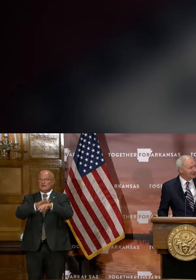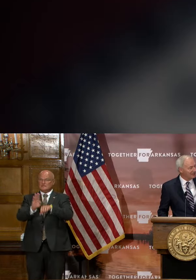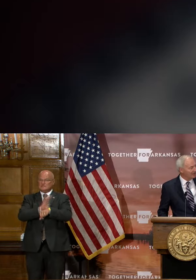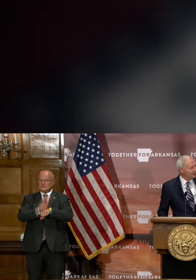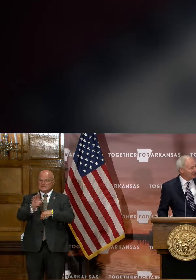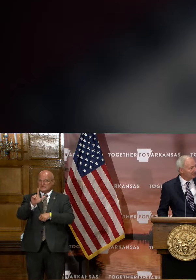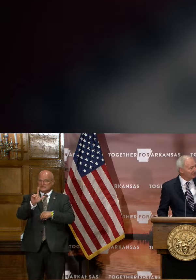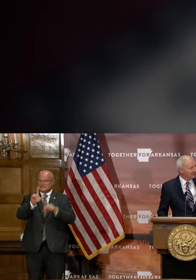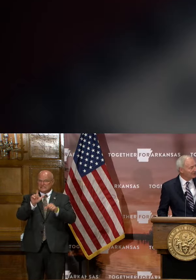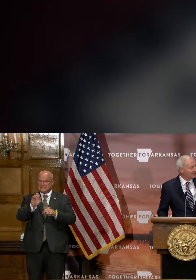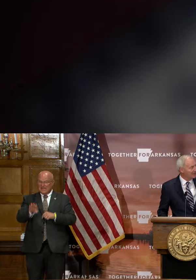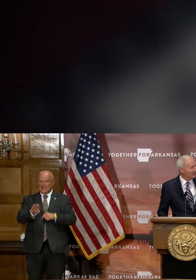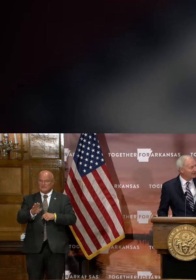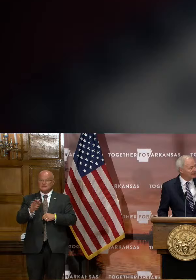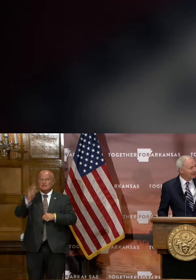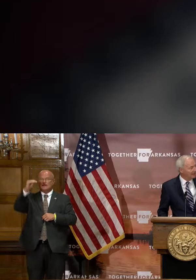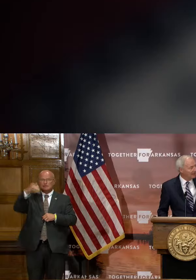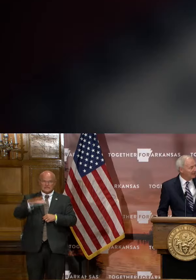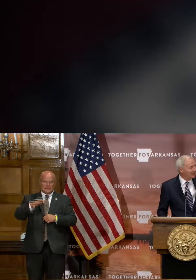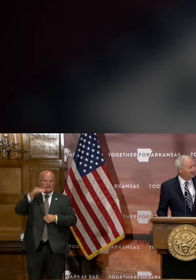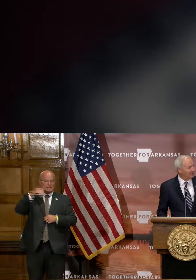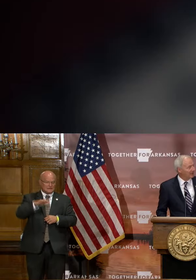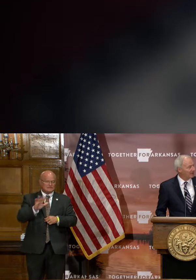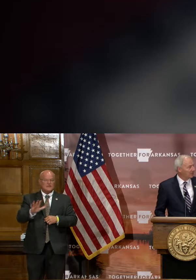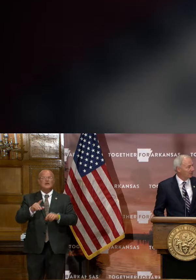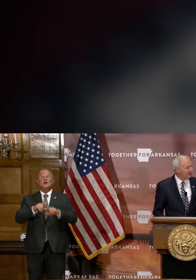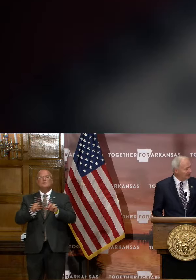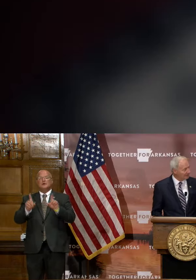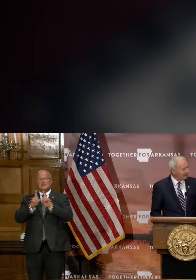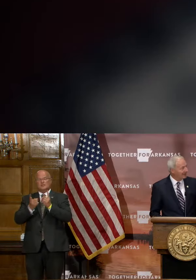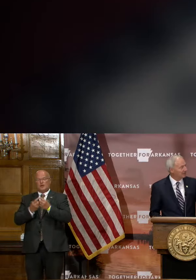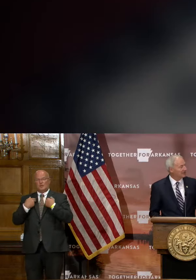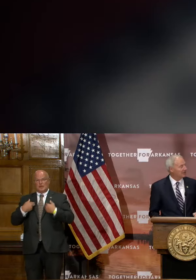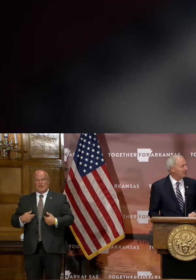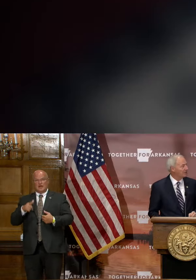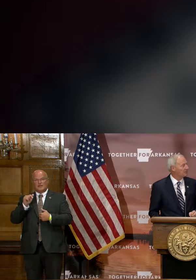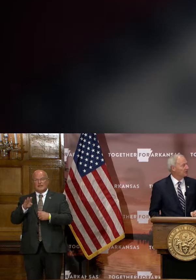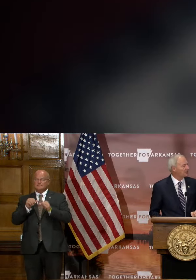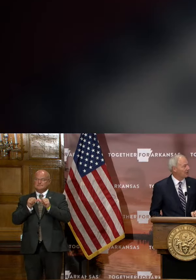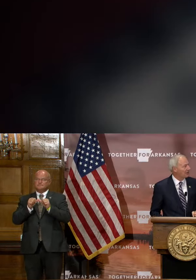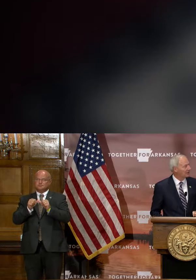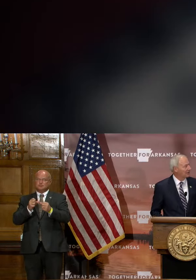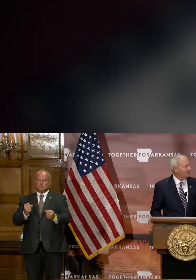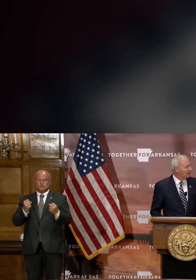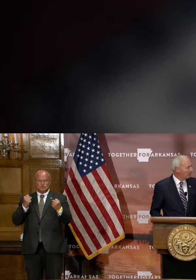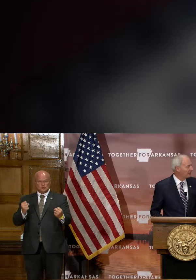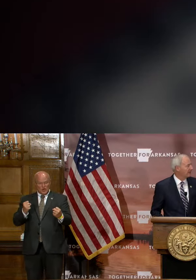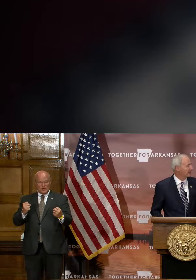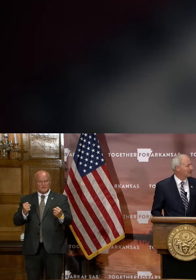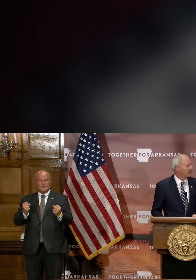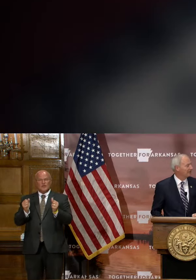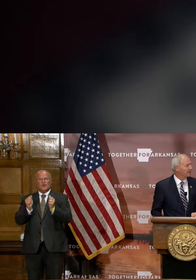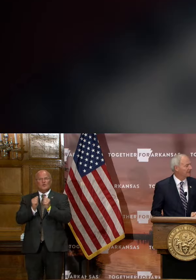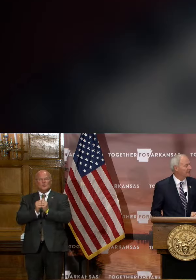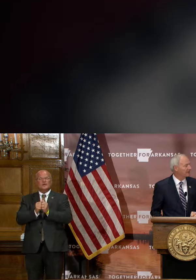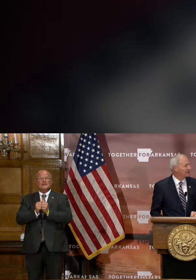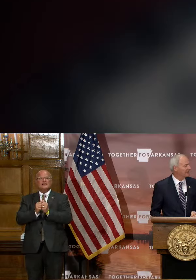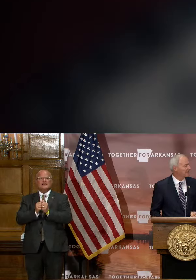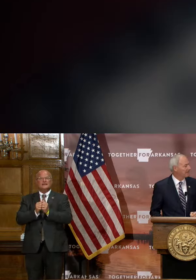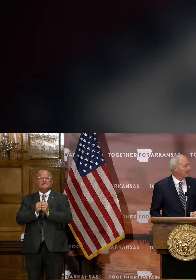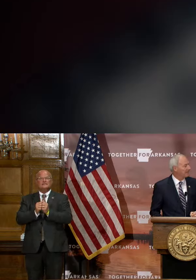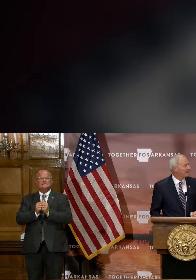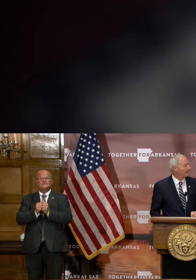commercial tests. That goes up, that goes down. But our Department of Health lab continues to be strong with